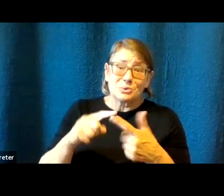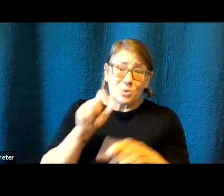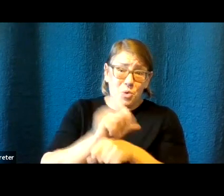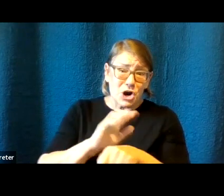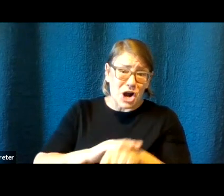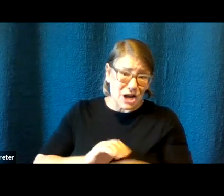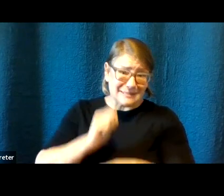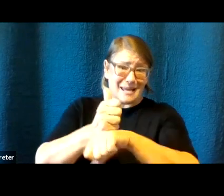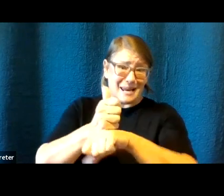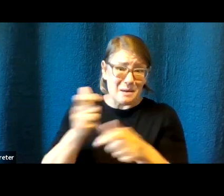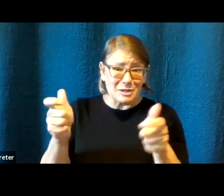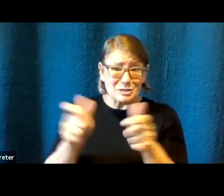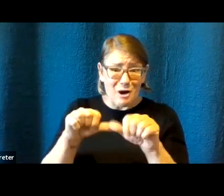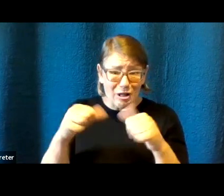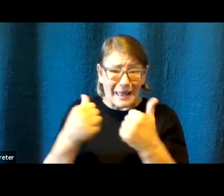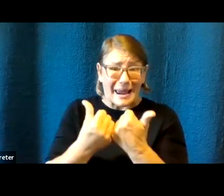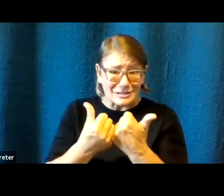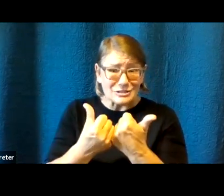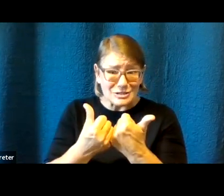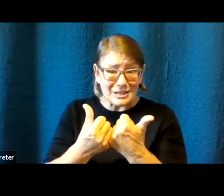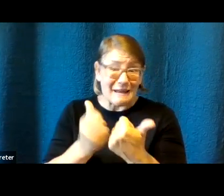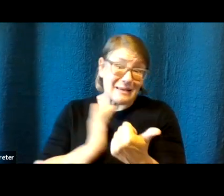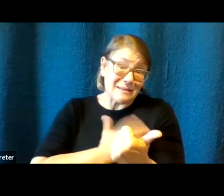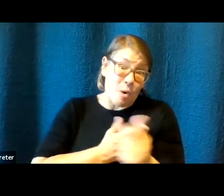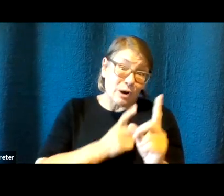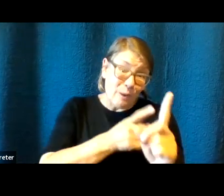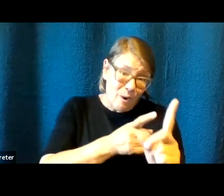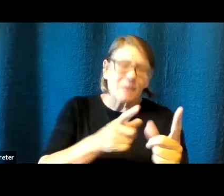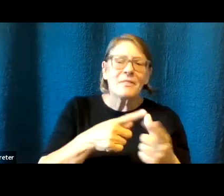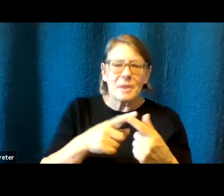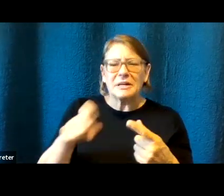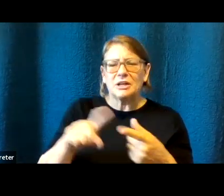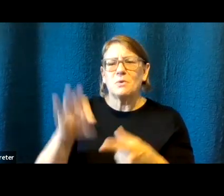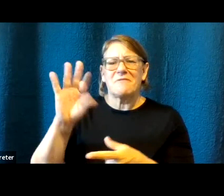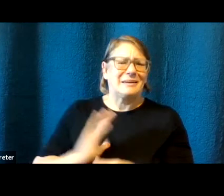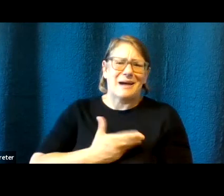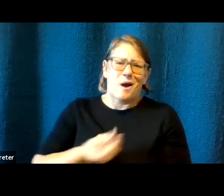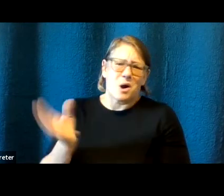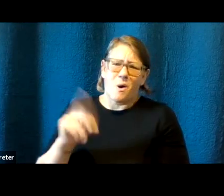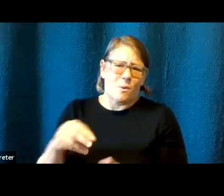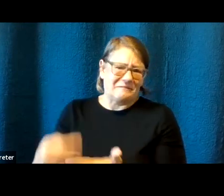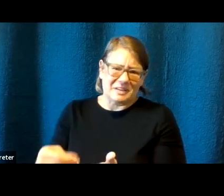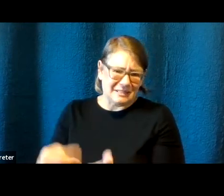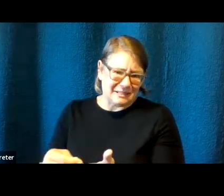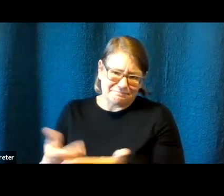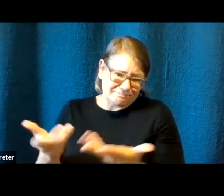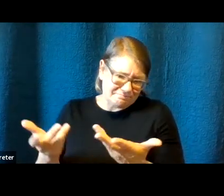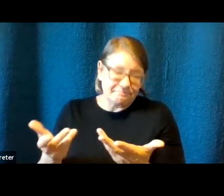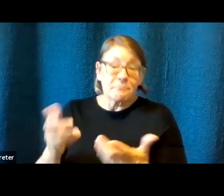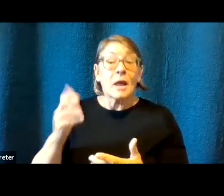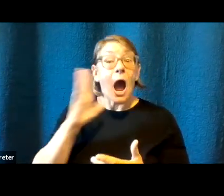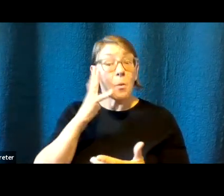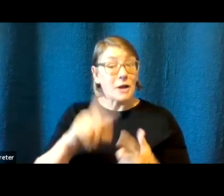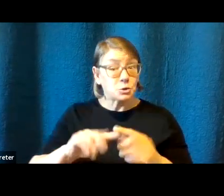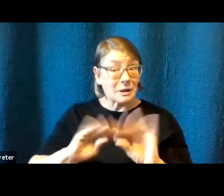up a small agency as one of our goals, then we need to find our own funding, it seems. I would like to